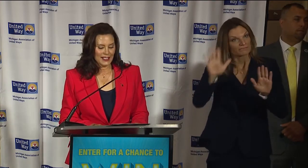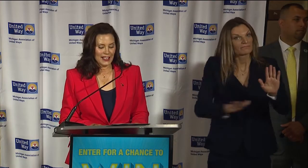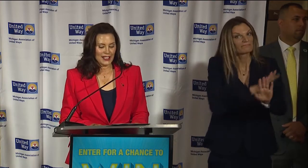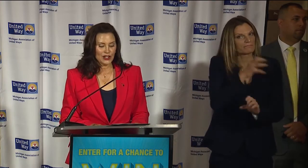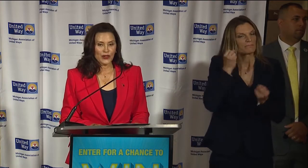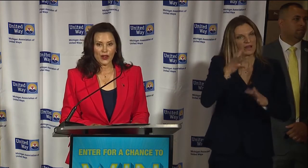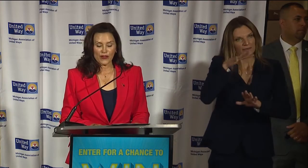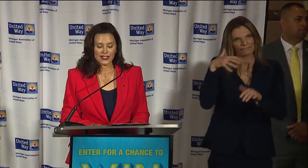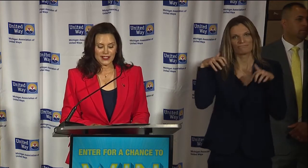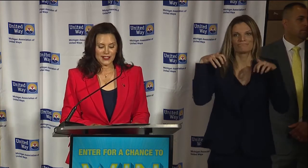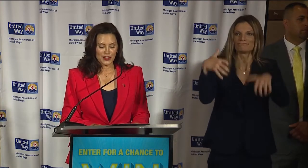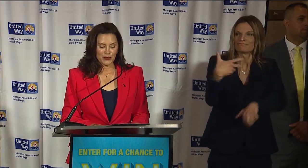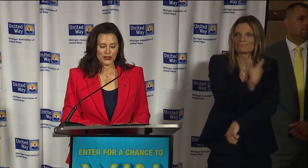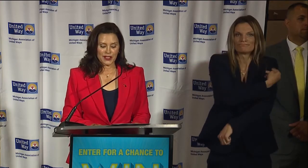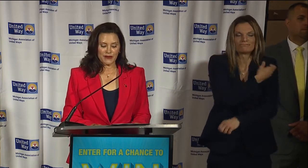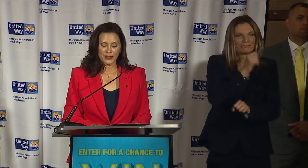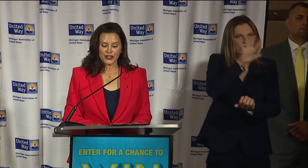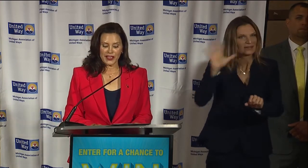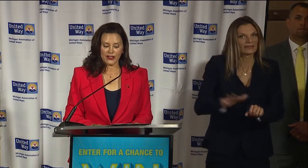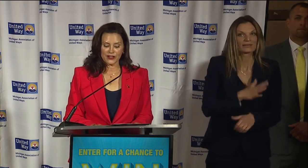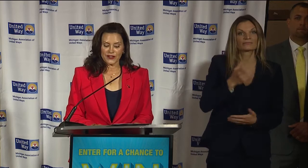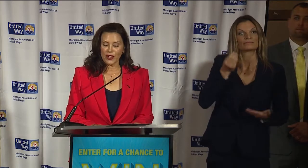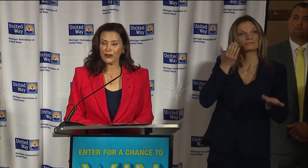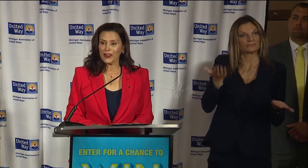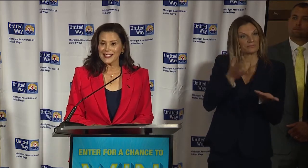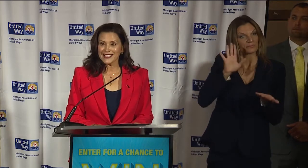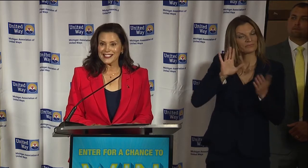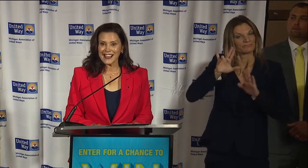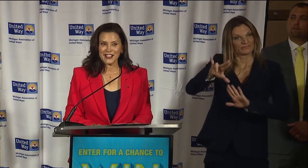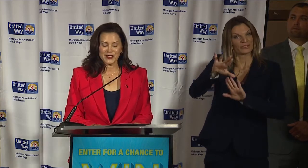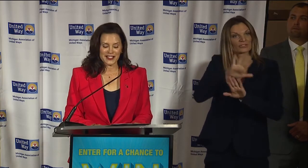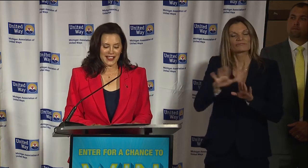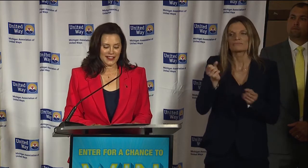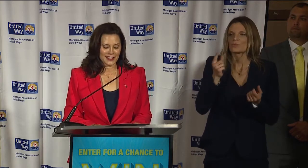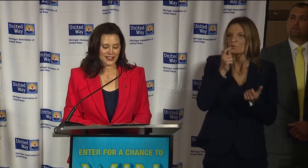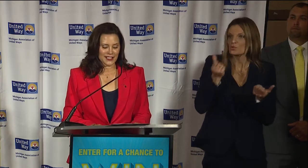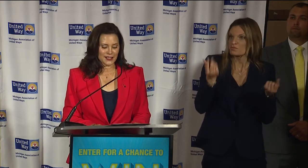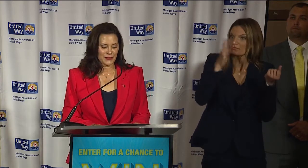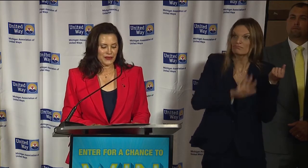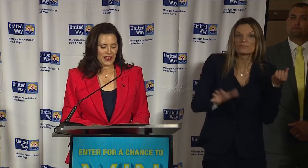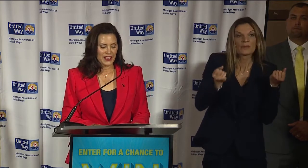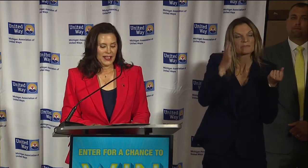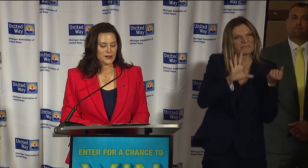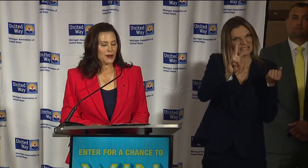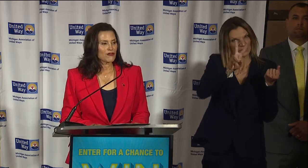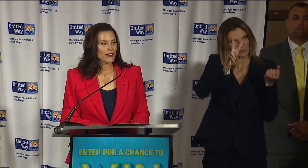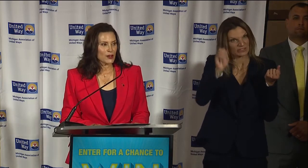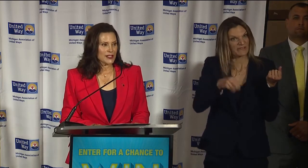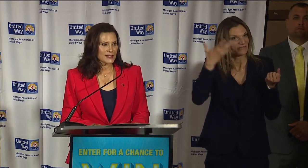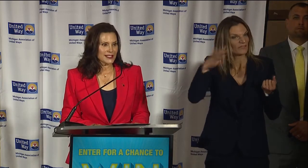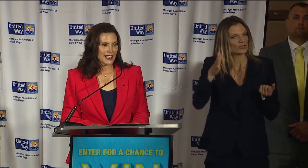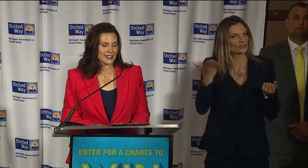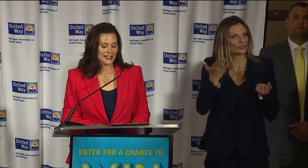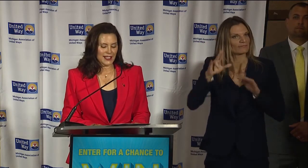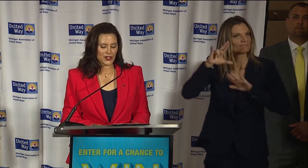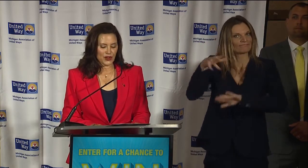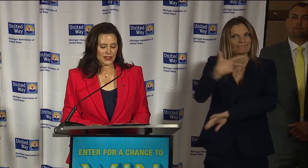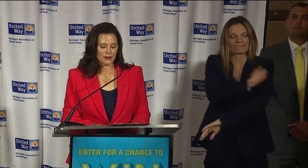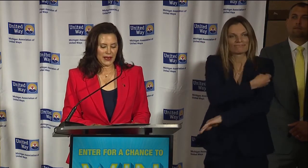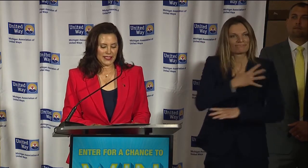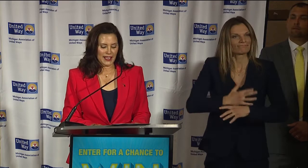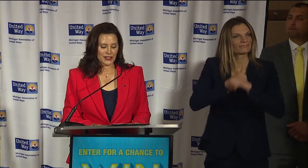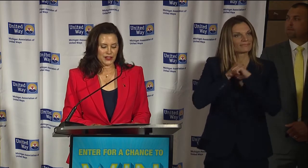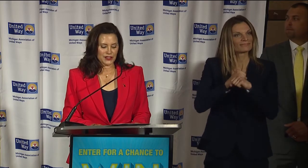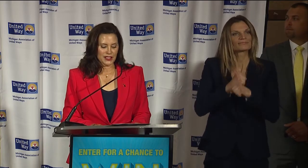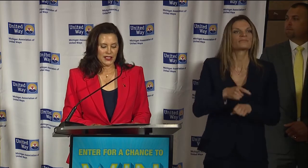it, including over 62% of Michiganders of all races, ages, and ethnicities. It's been rigorously tested and